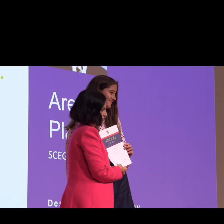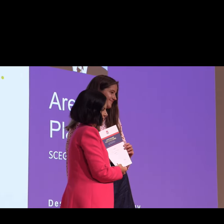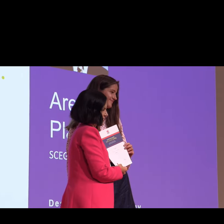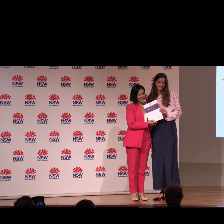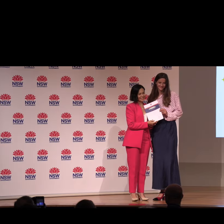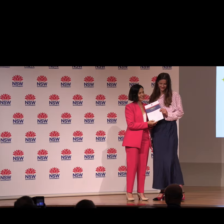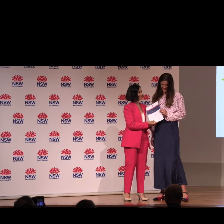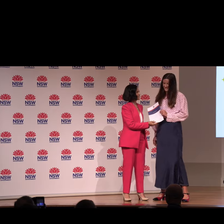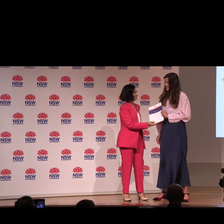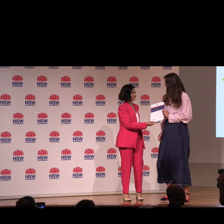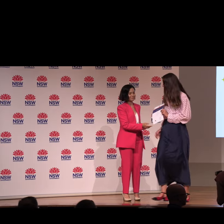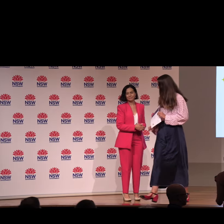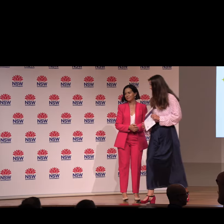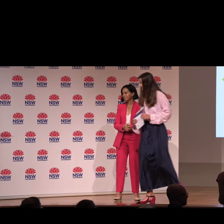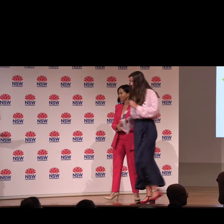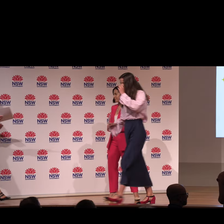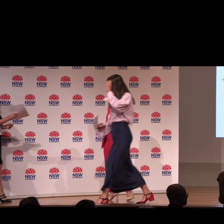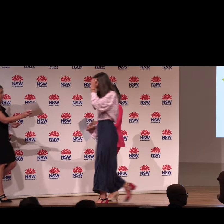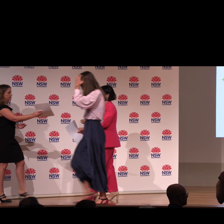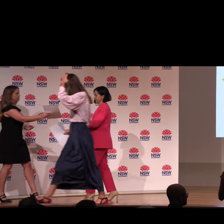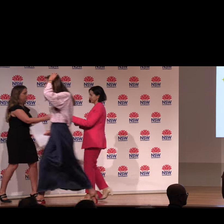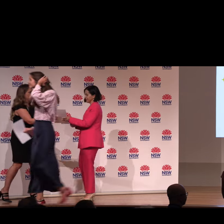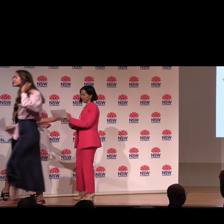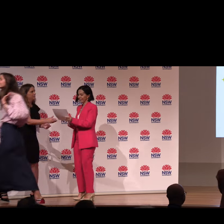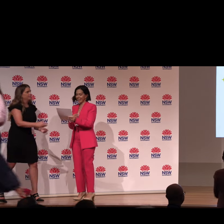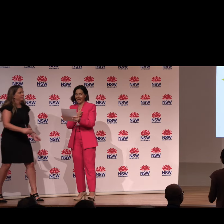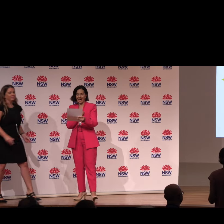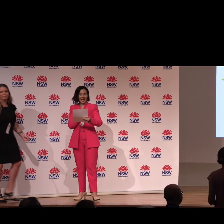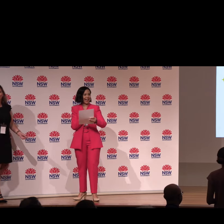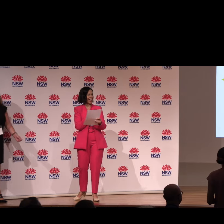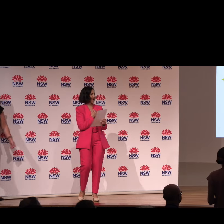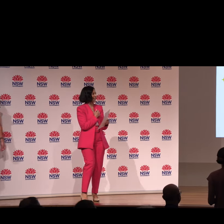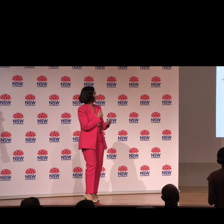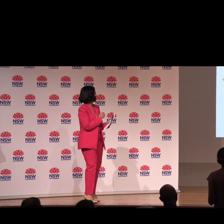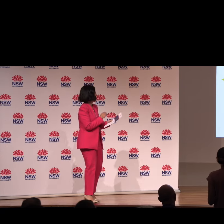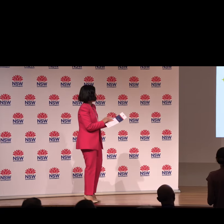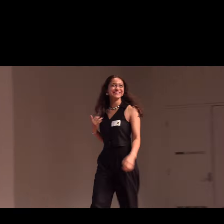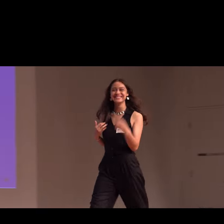In drama, Kiana Levy, Tarramurra High School.